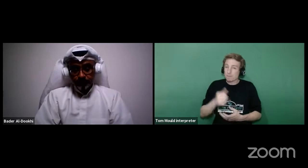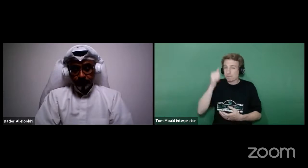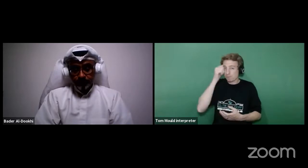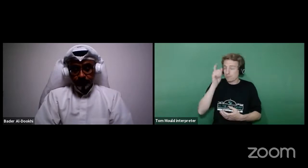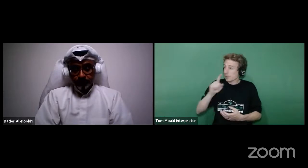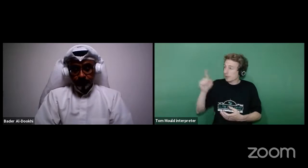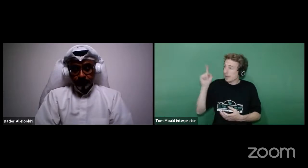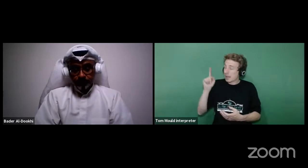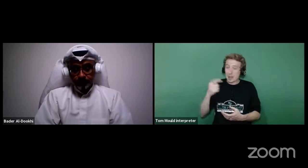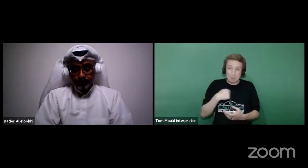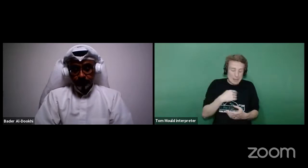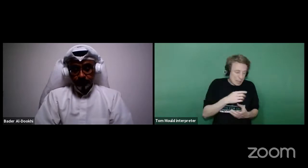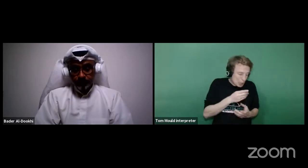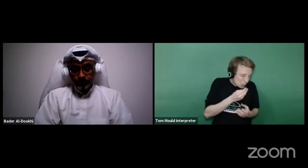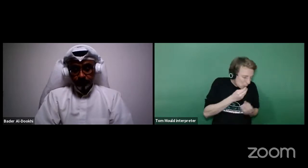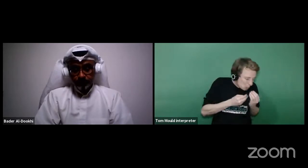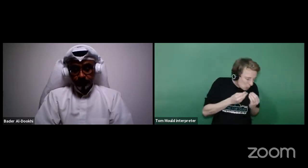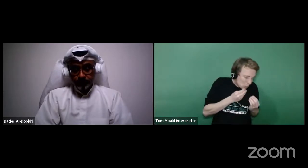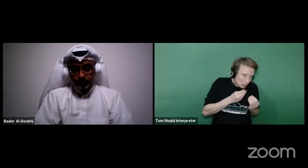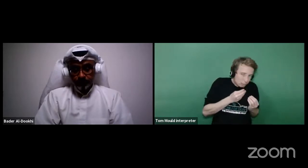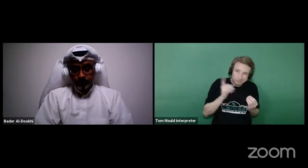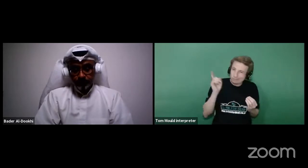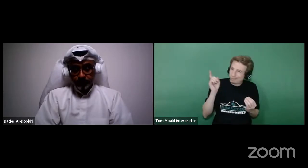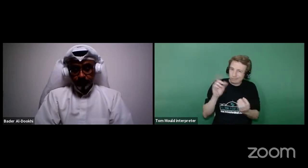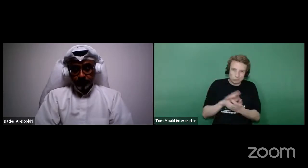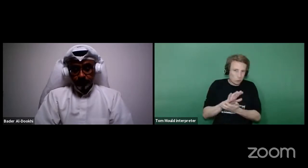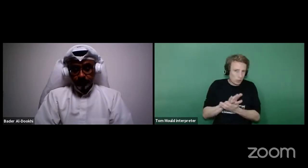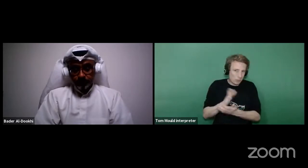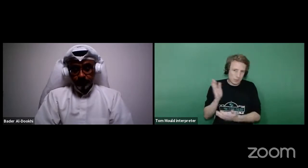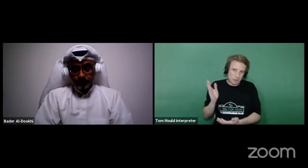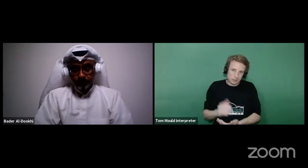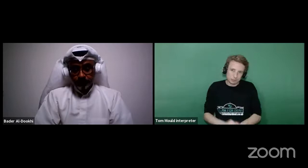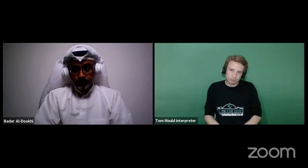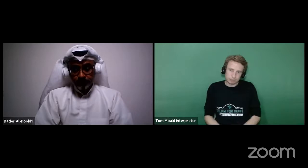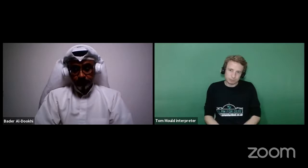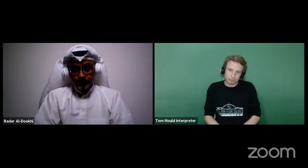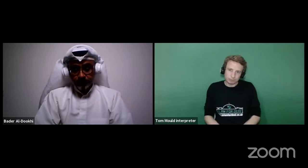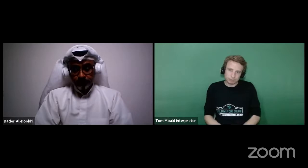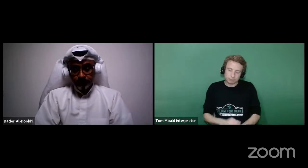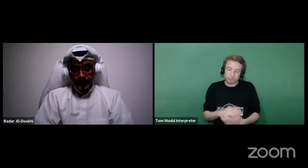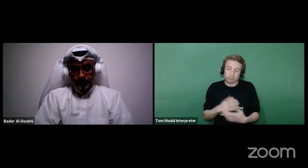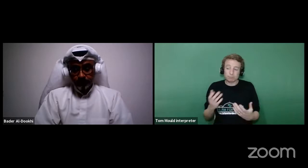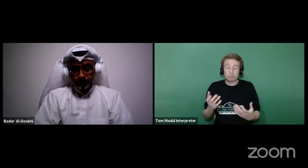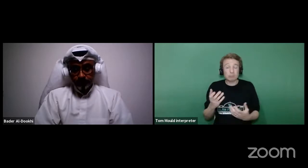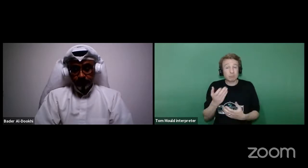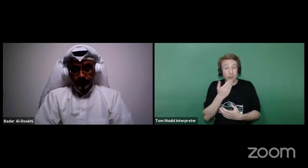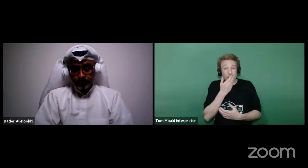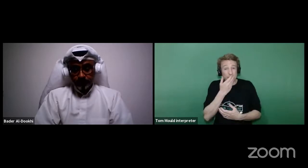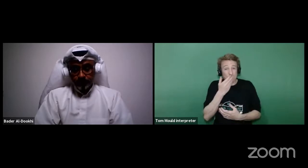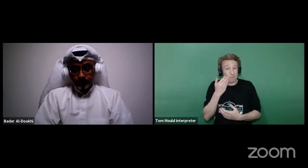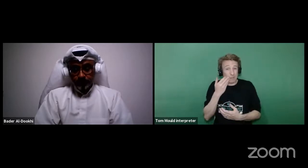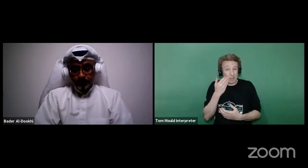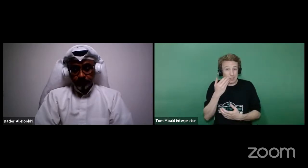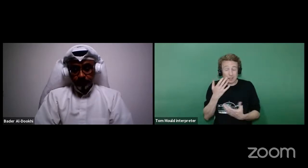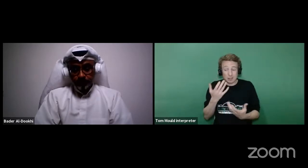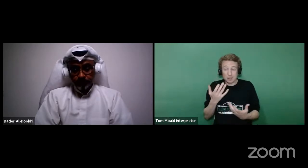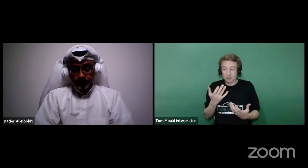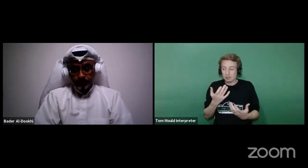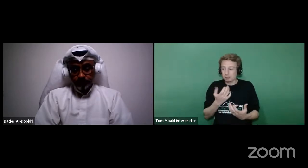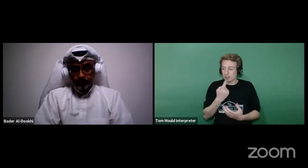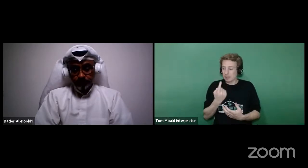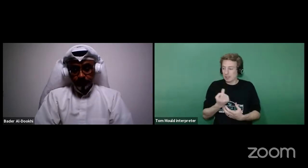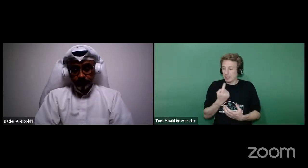with. And fasting in and of itself, actually, in and of itself,